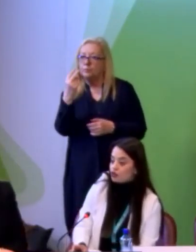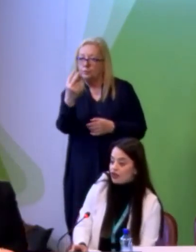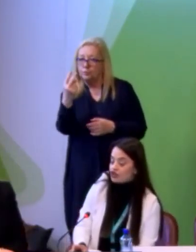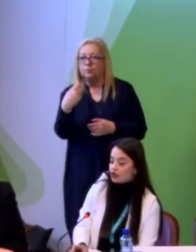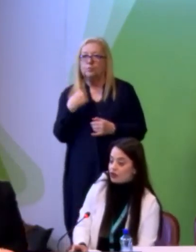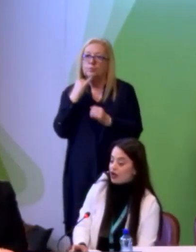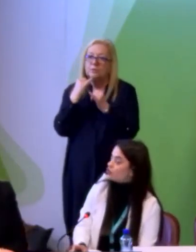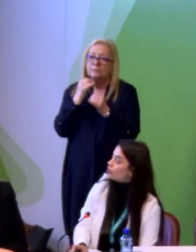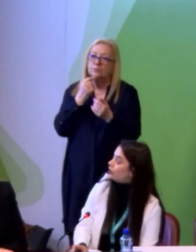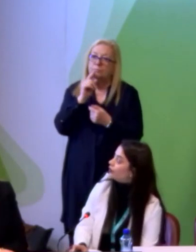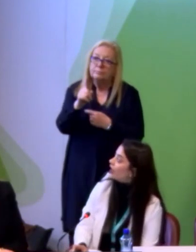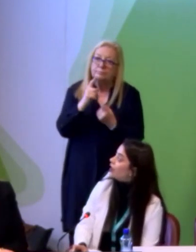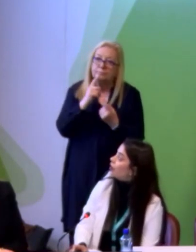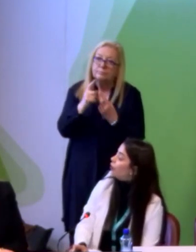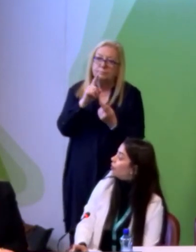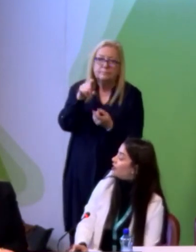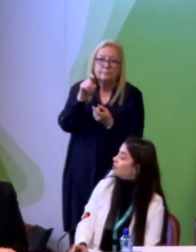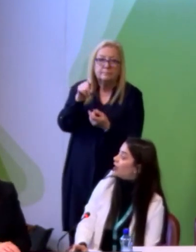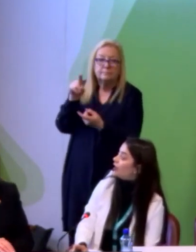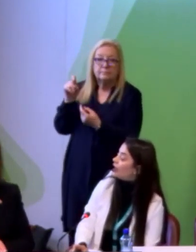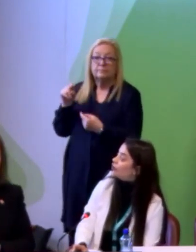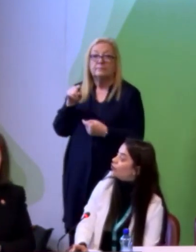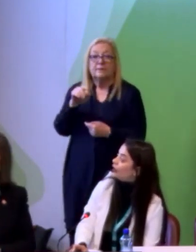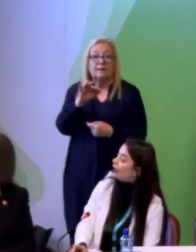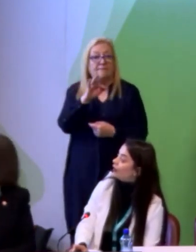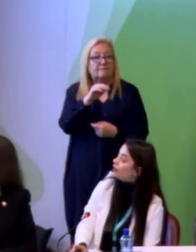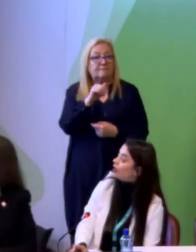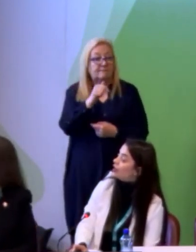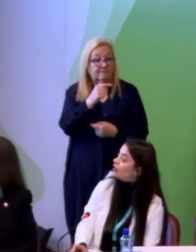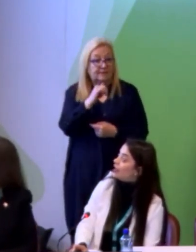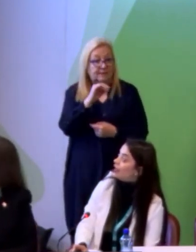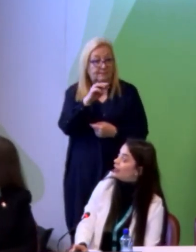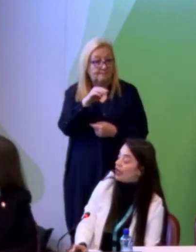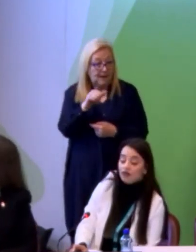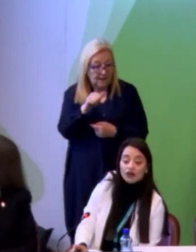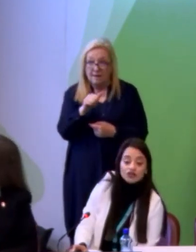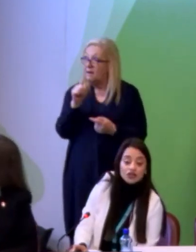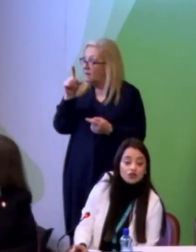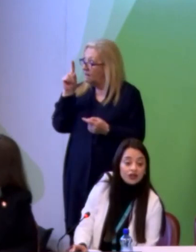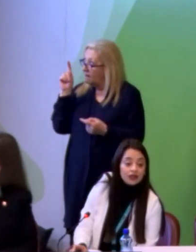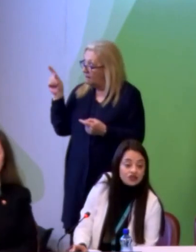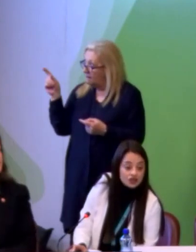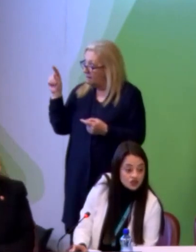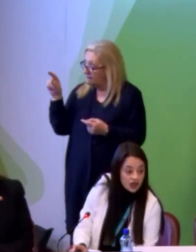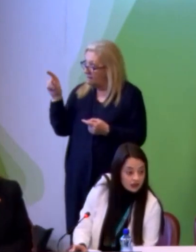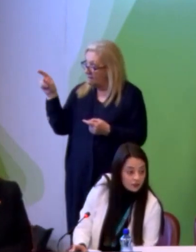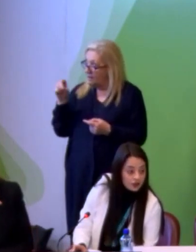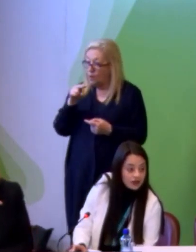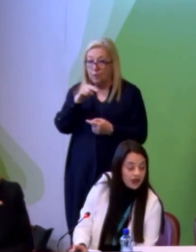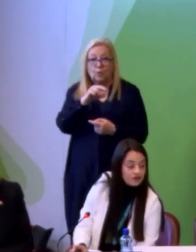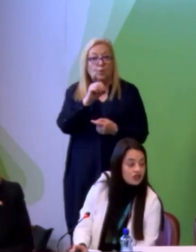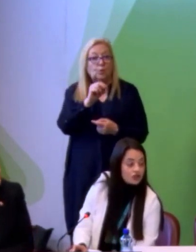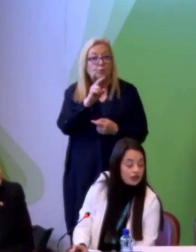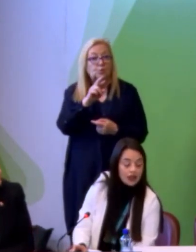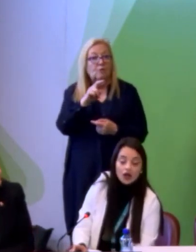the situation in the household. Both Fatima and Noura, they have other children engaged in child labor.